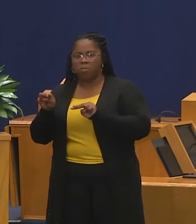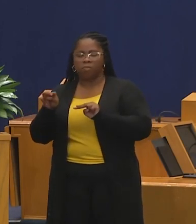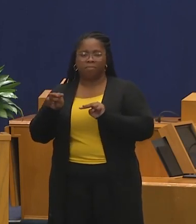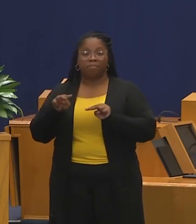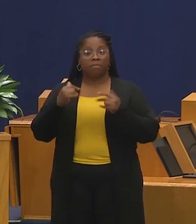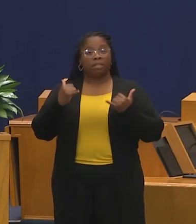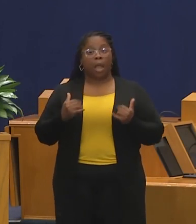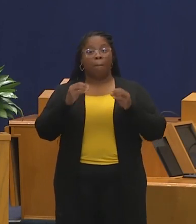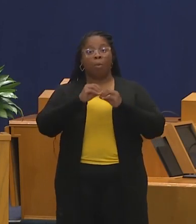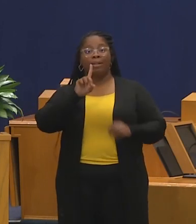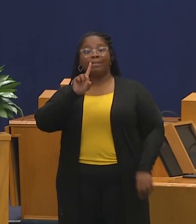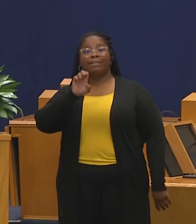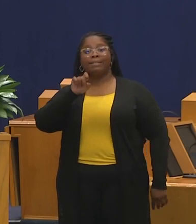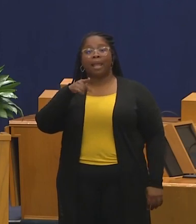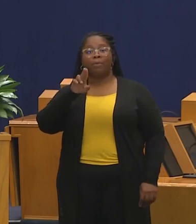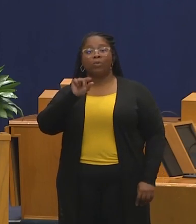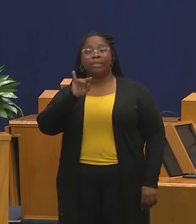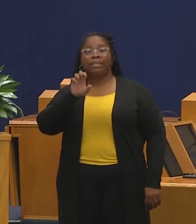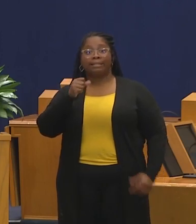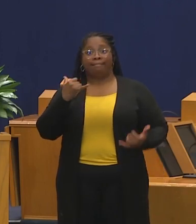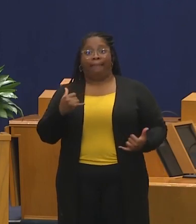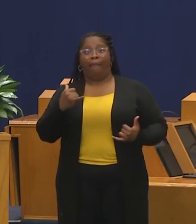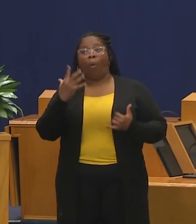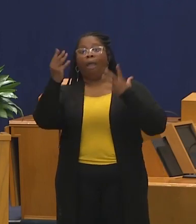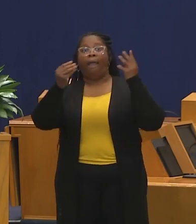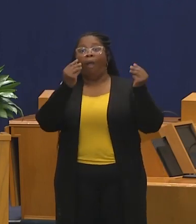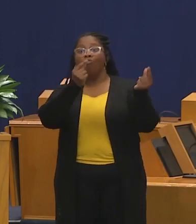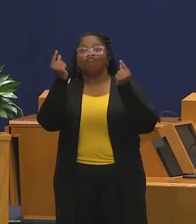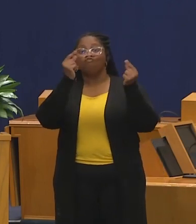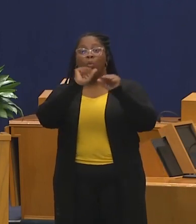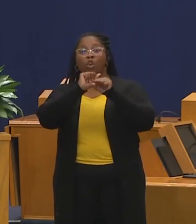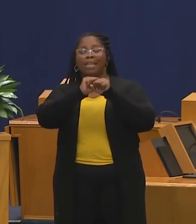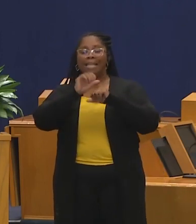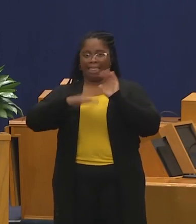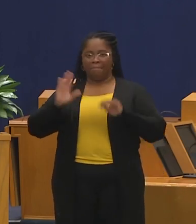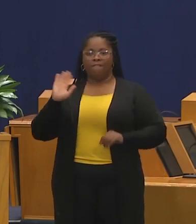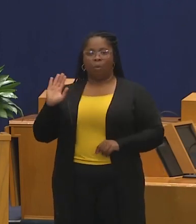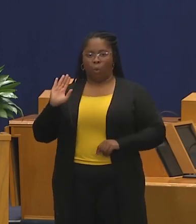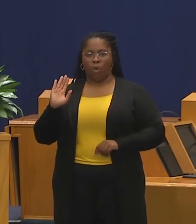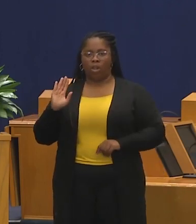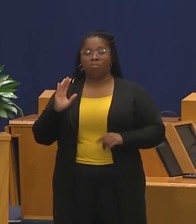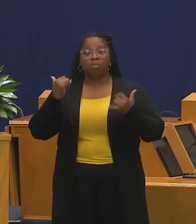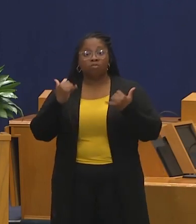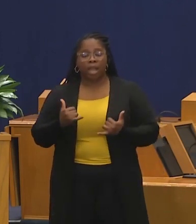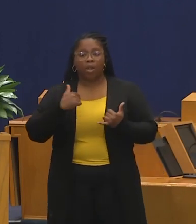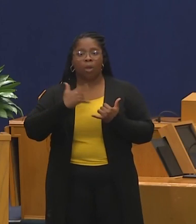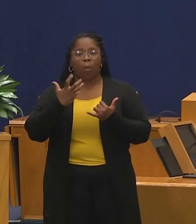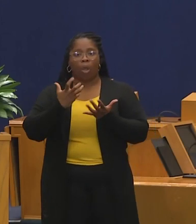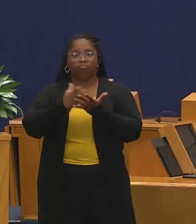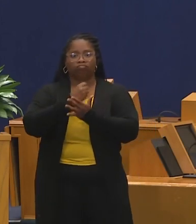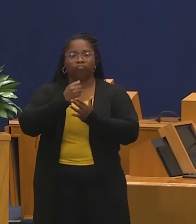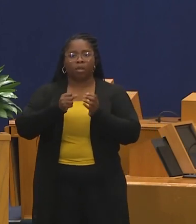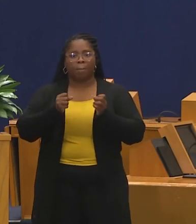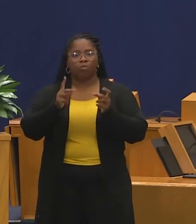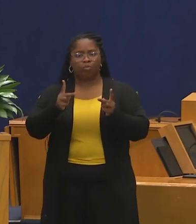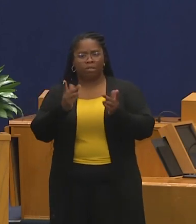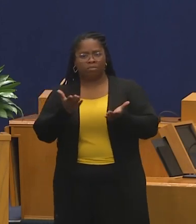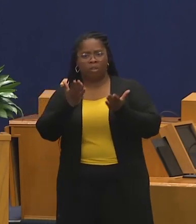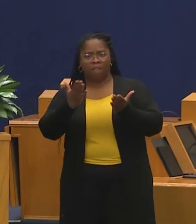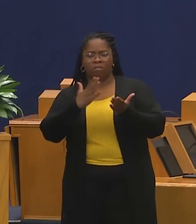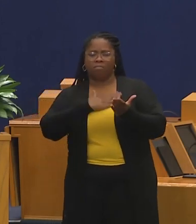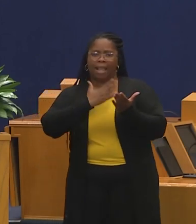more deputies on the streets now than ever before. And I want to take the point right now to extend